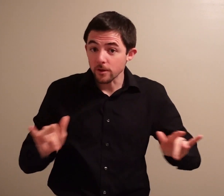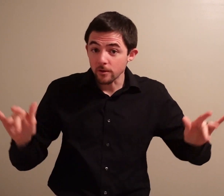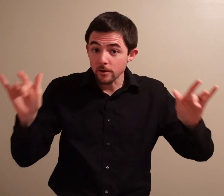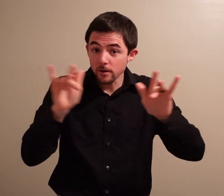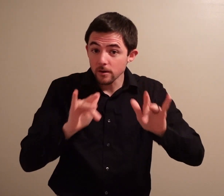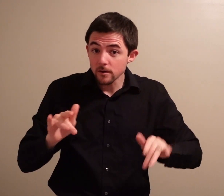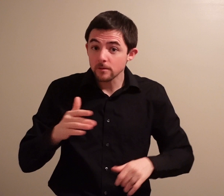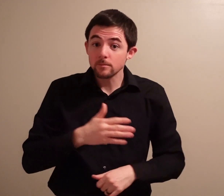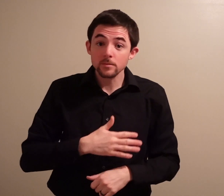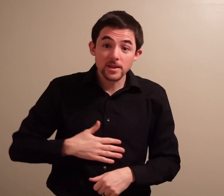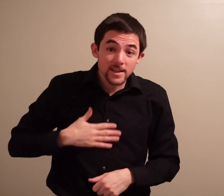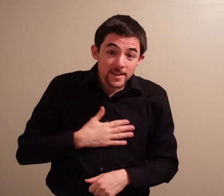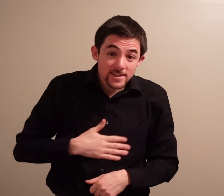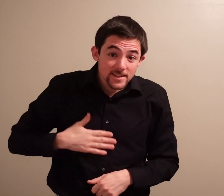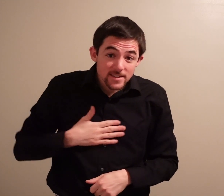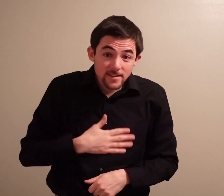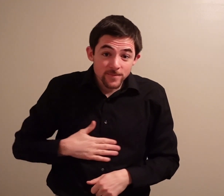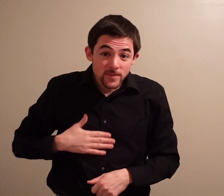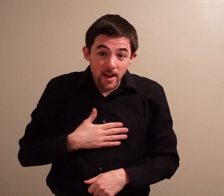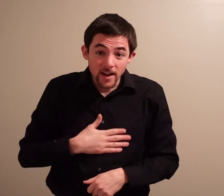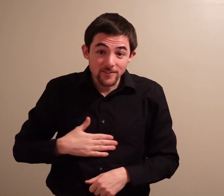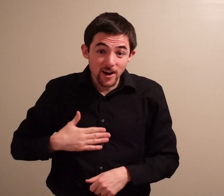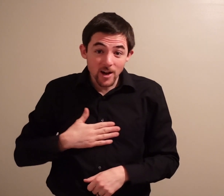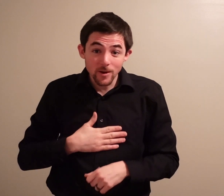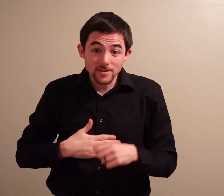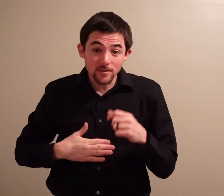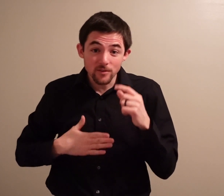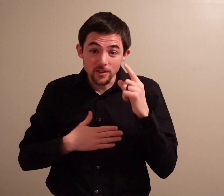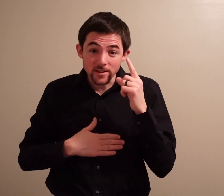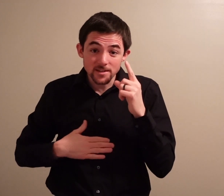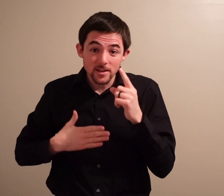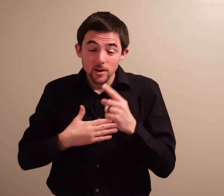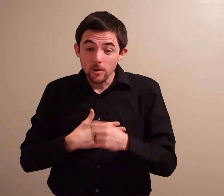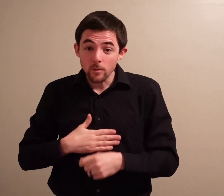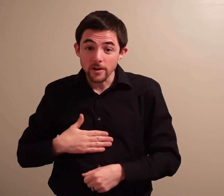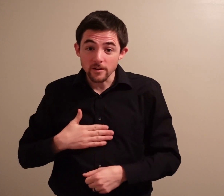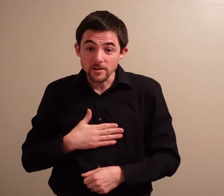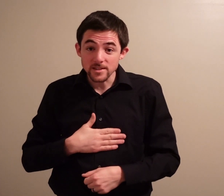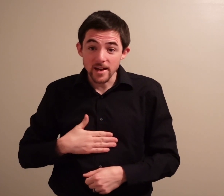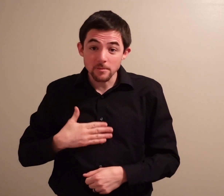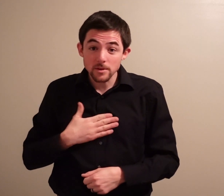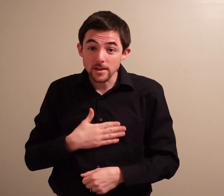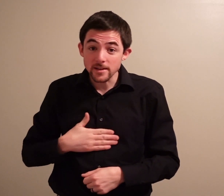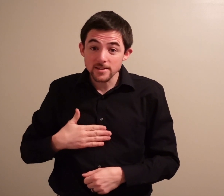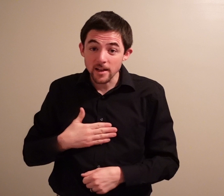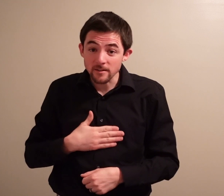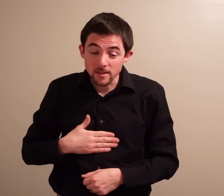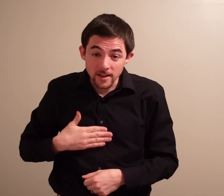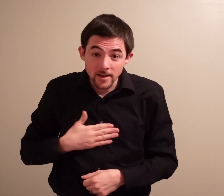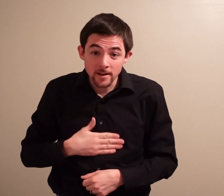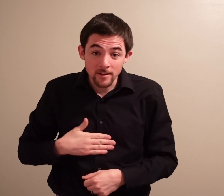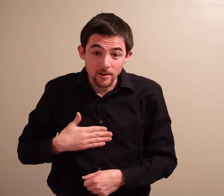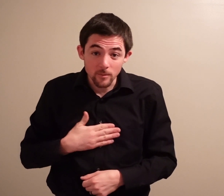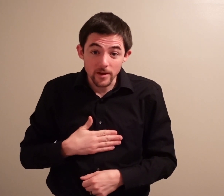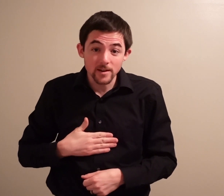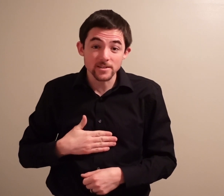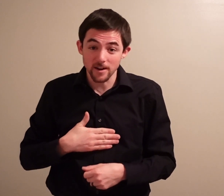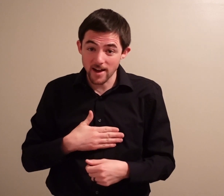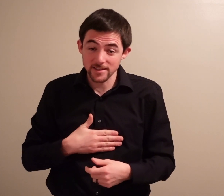computer, please? And have your eyebrows up for this. when you're signing please and you're leaning in a little bit because you're asking